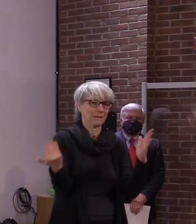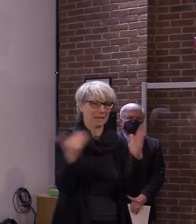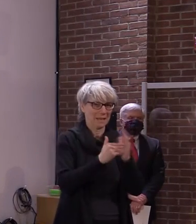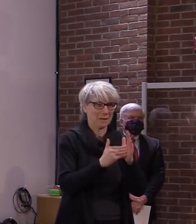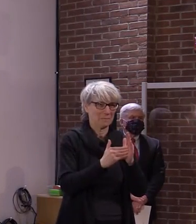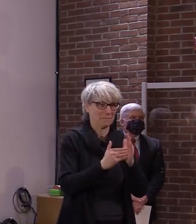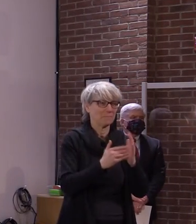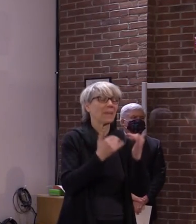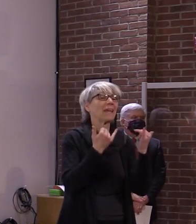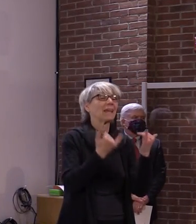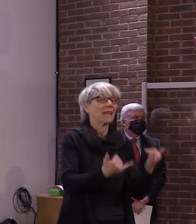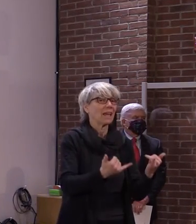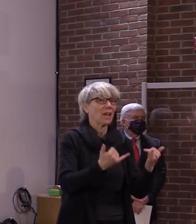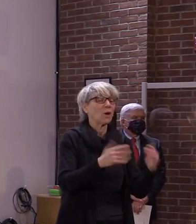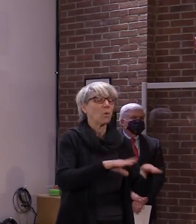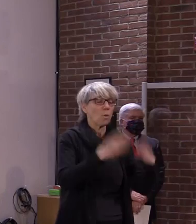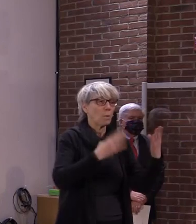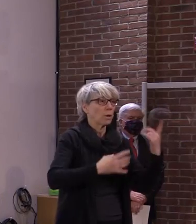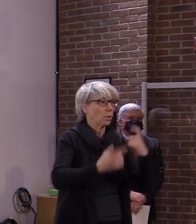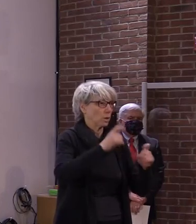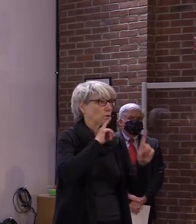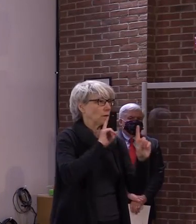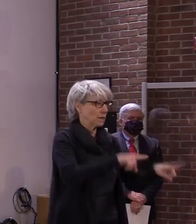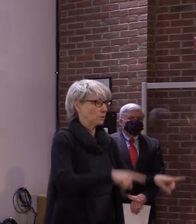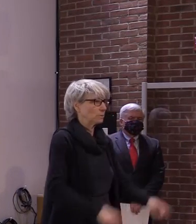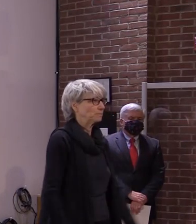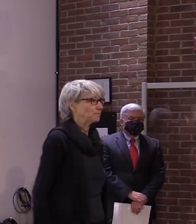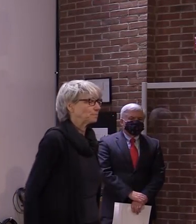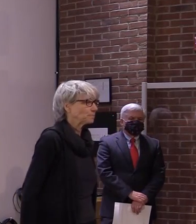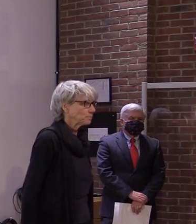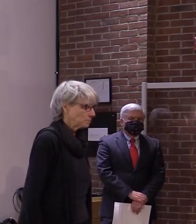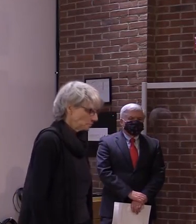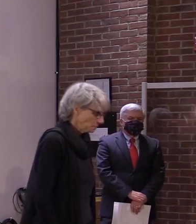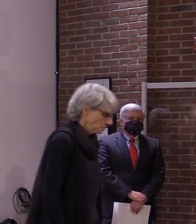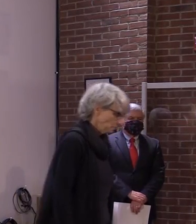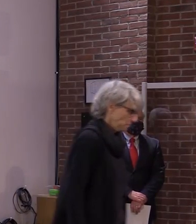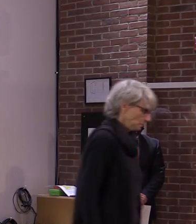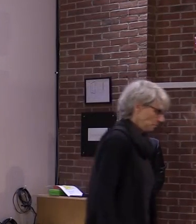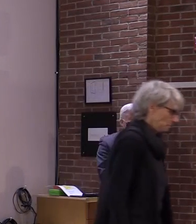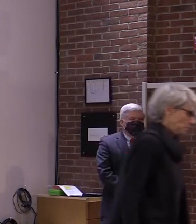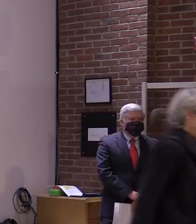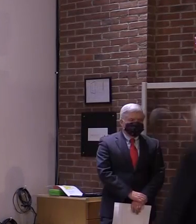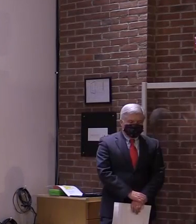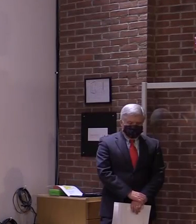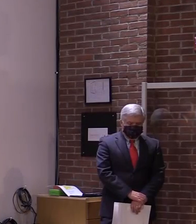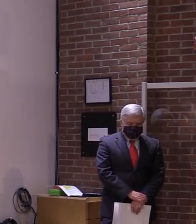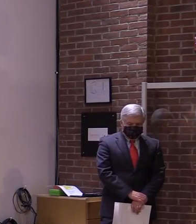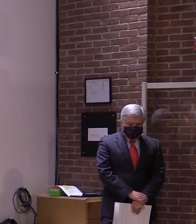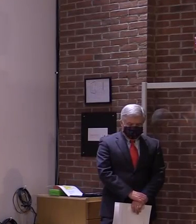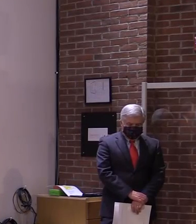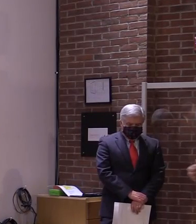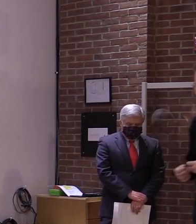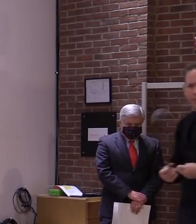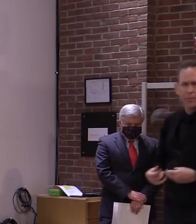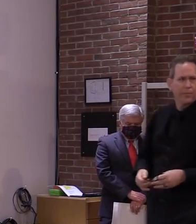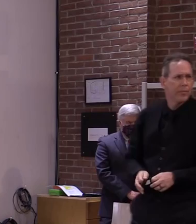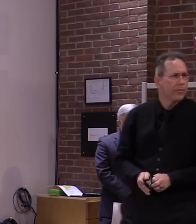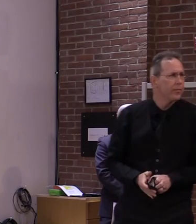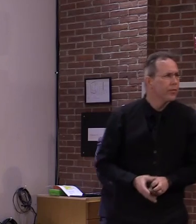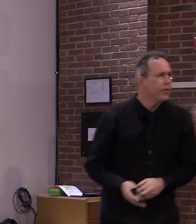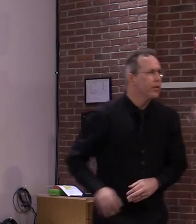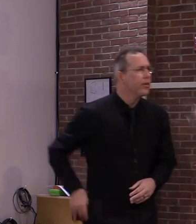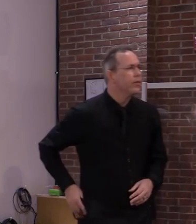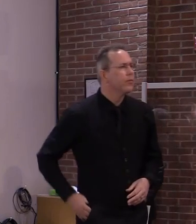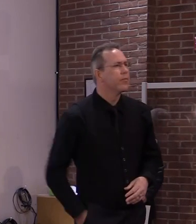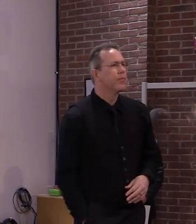We'll start the question and answer period. We'll start with Calvin. Thank you. Actually, I might just